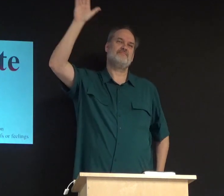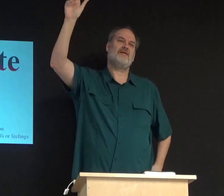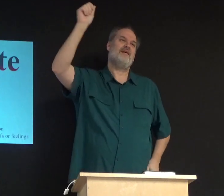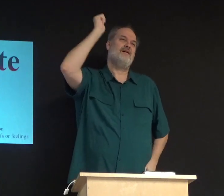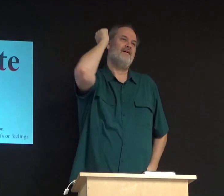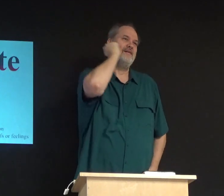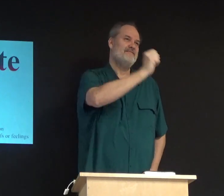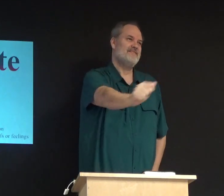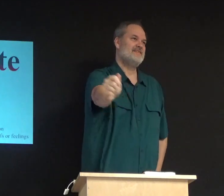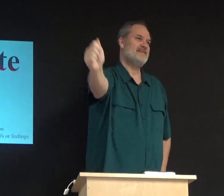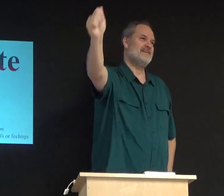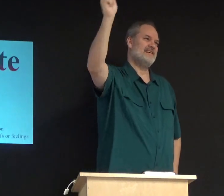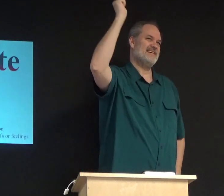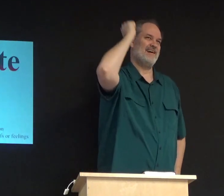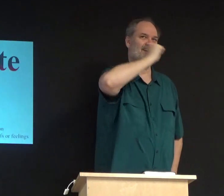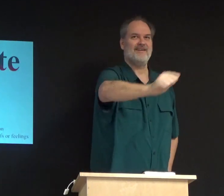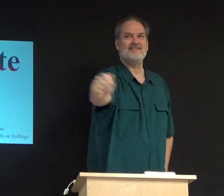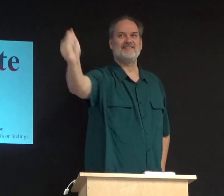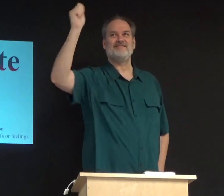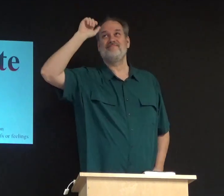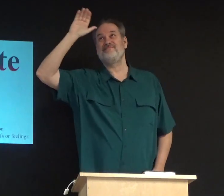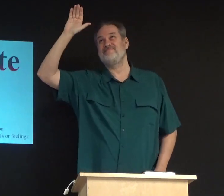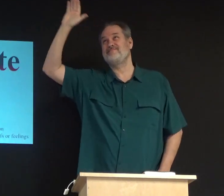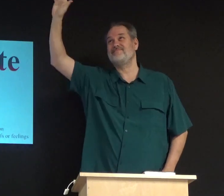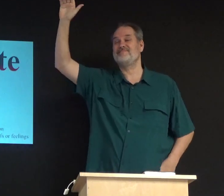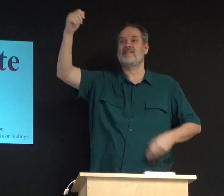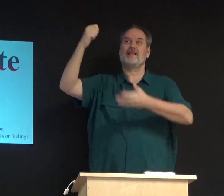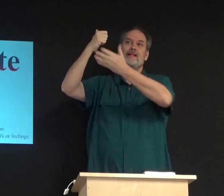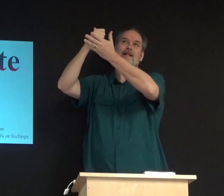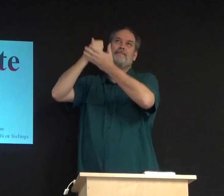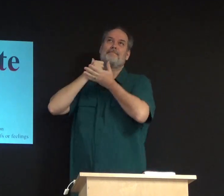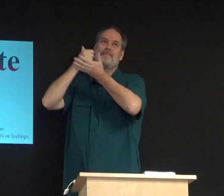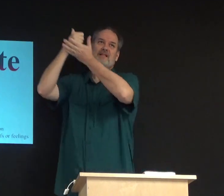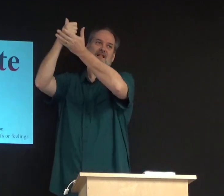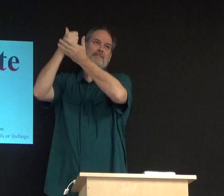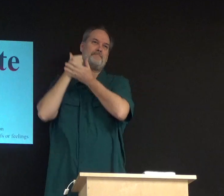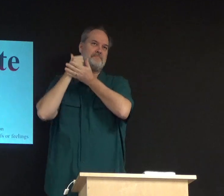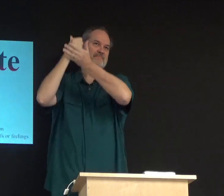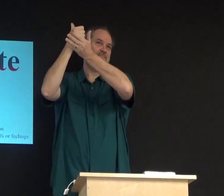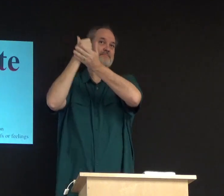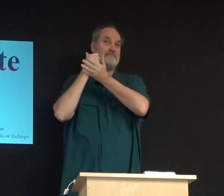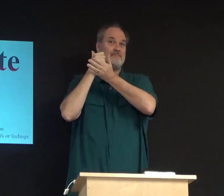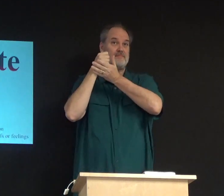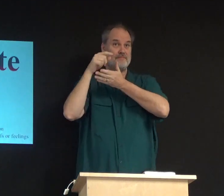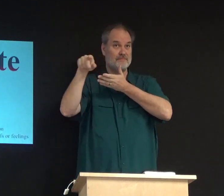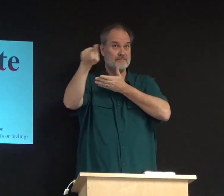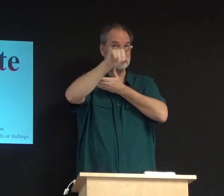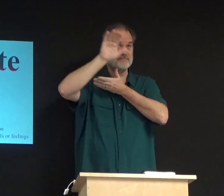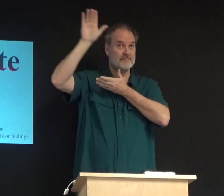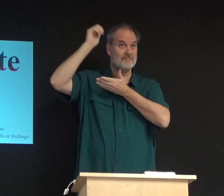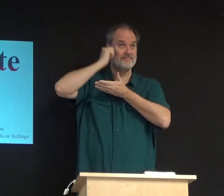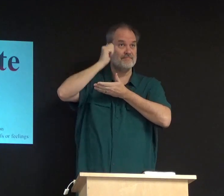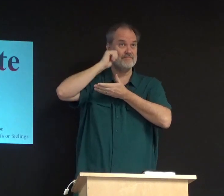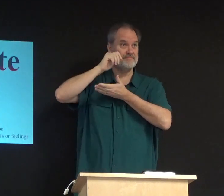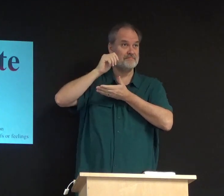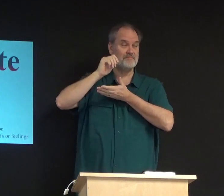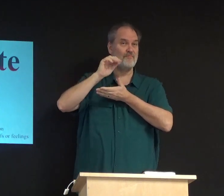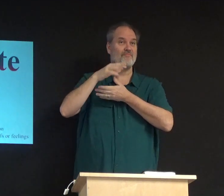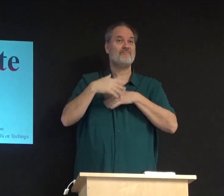other people. But the thing too, we are sinners. I need to ask God every single day to help me and forgive me of my